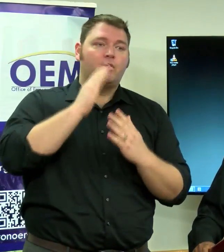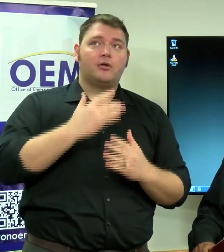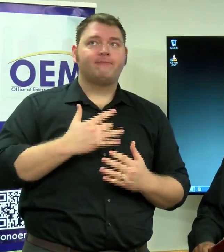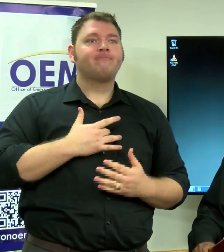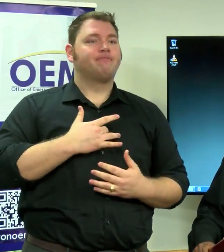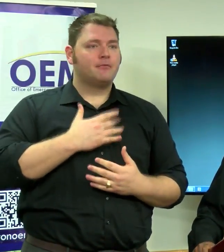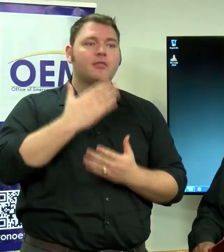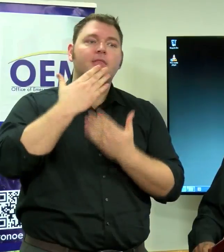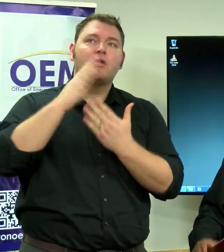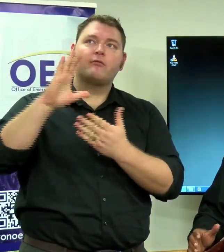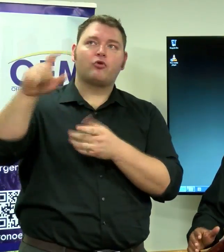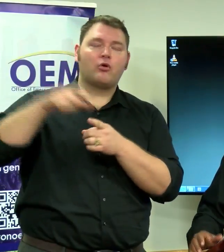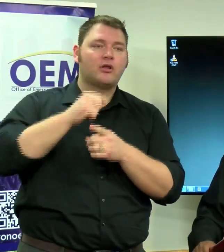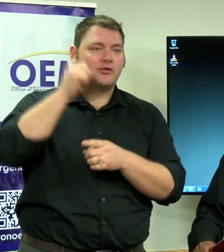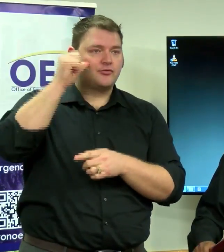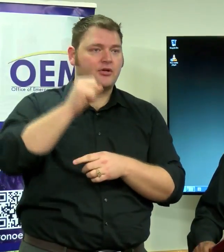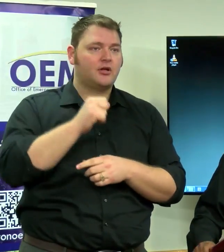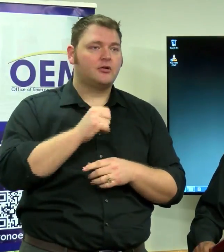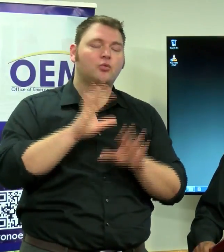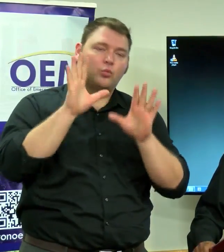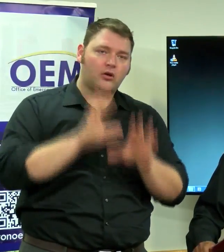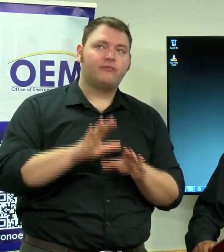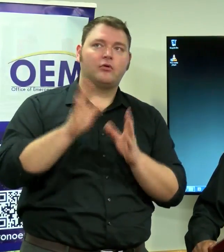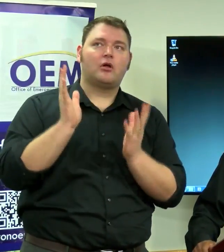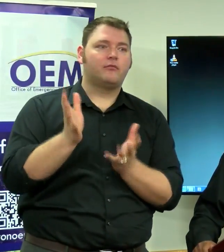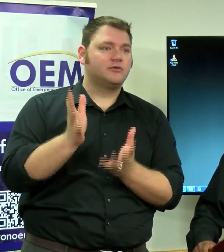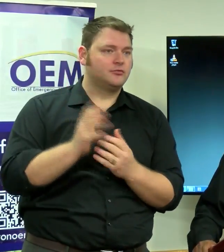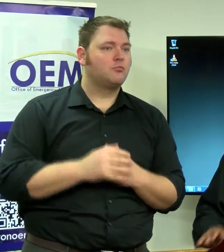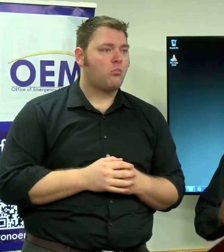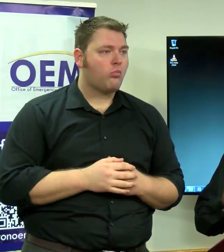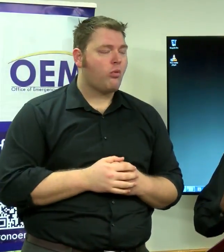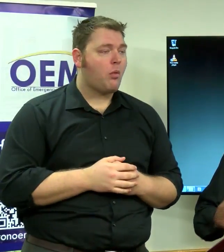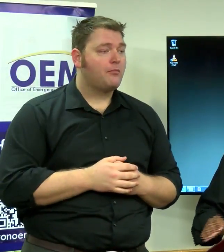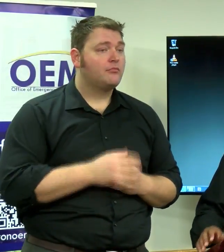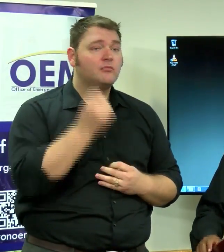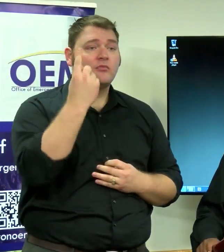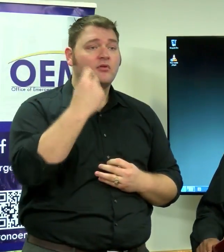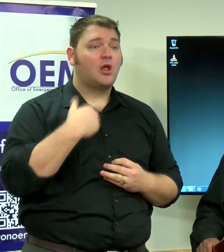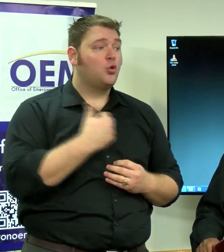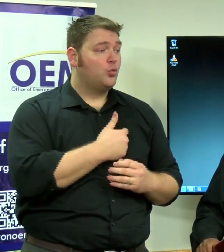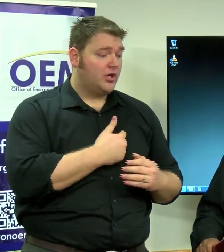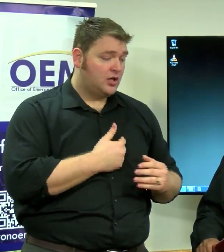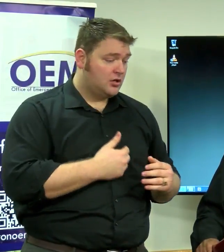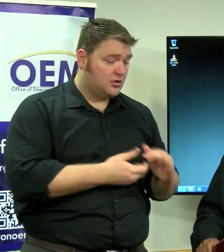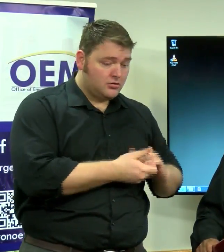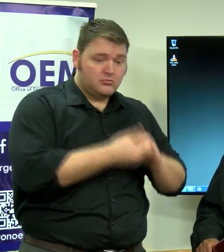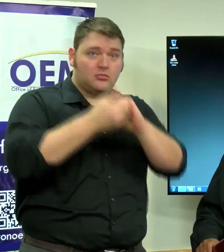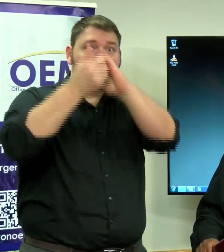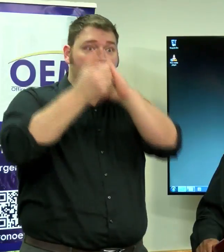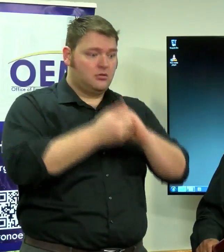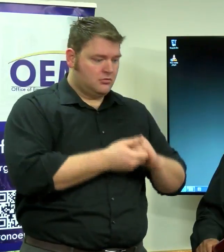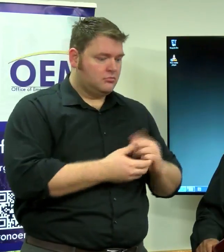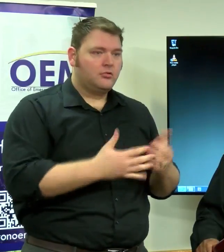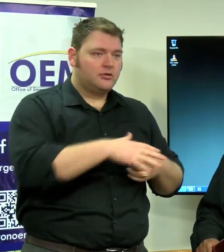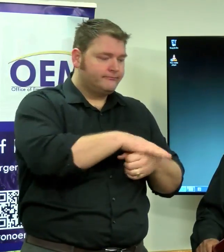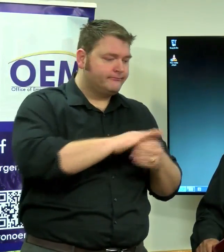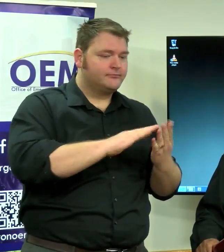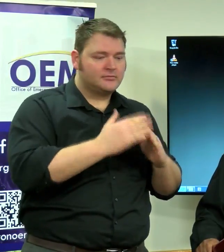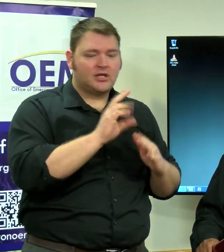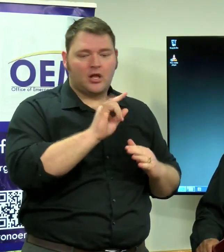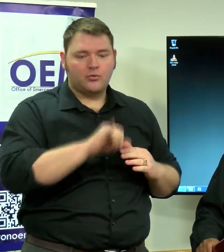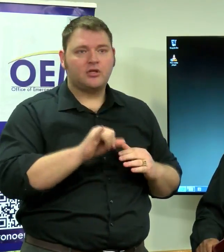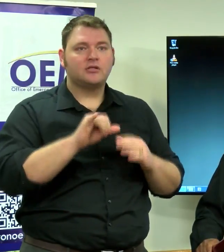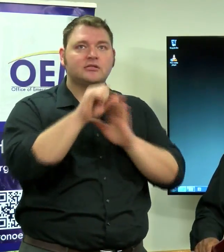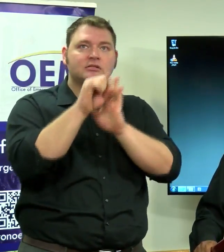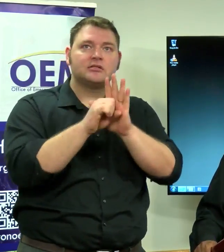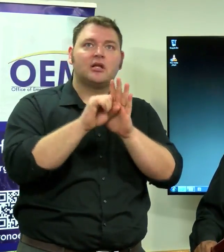and productive conversation. And that's the point that I want to stress. There's collaboration at all levels, federal, state, city, county, you